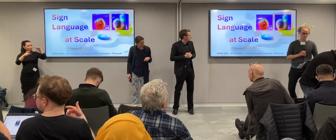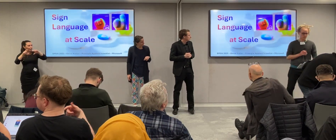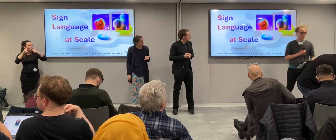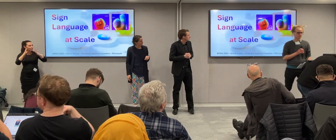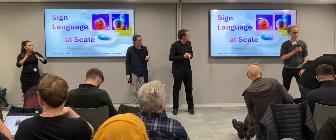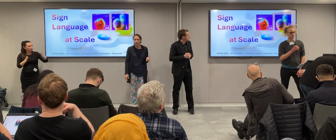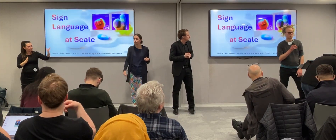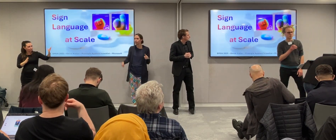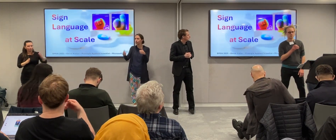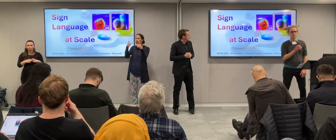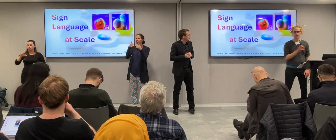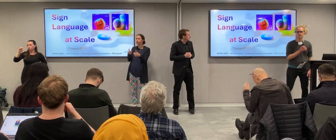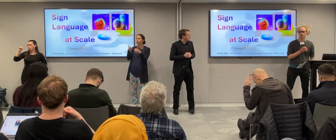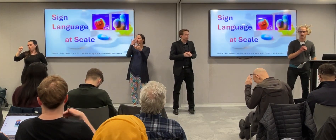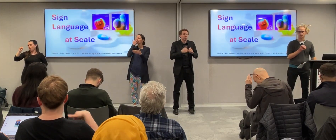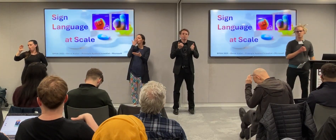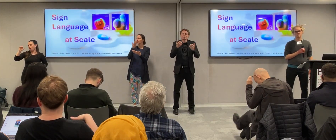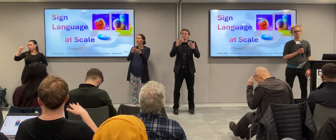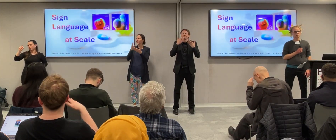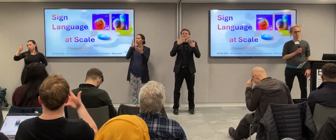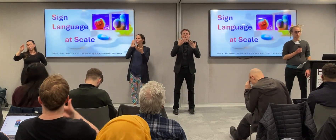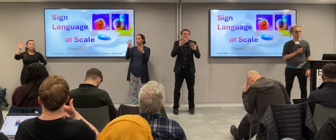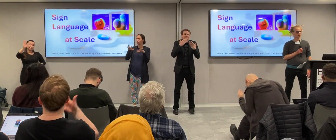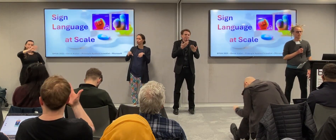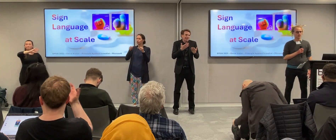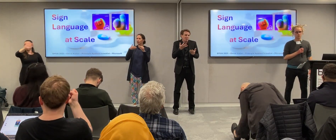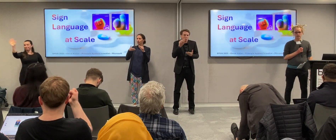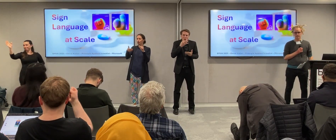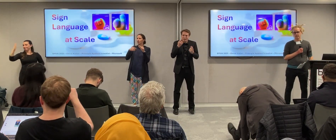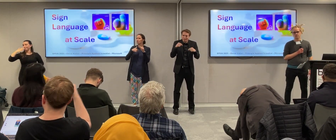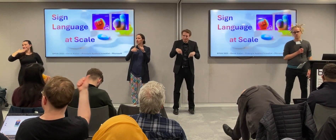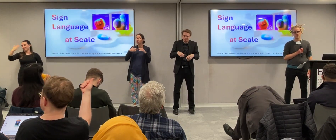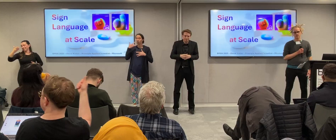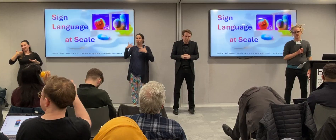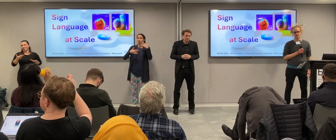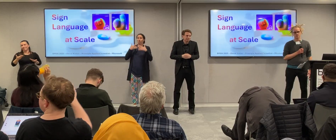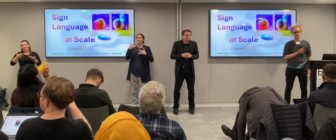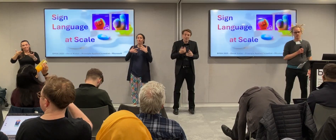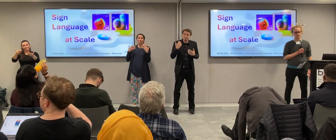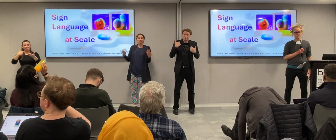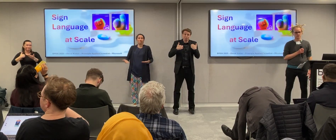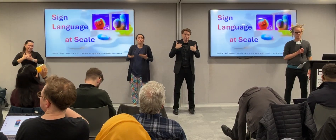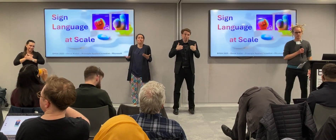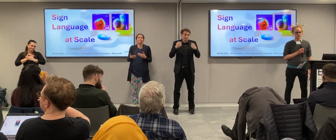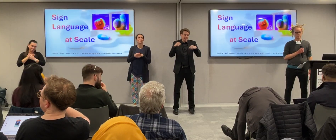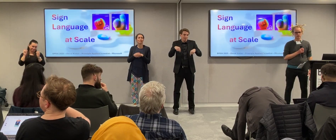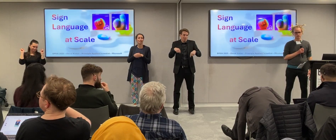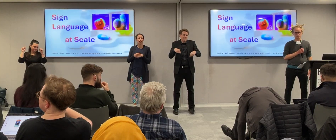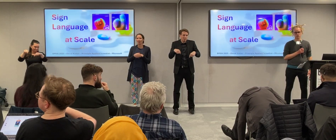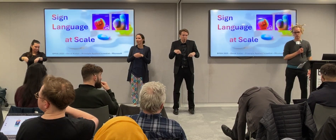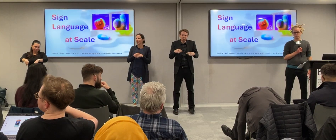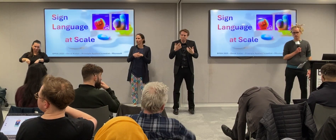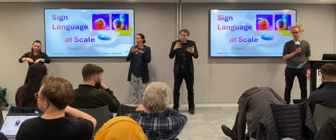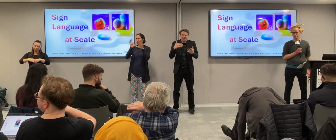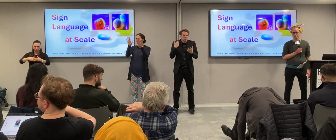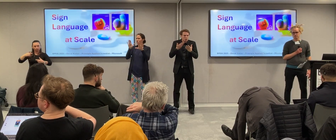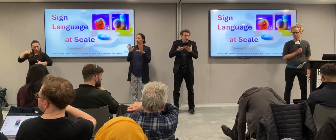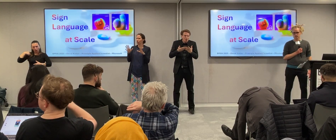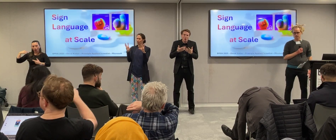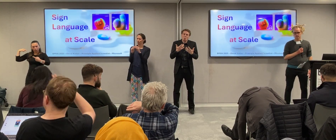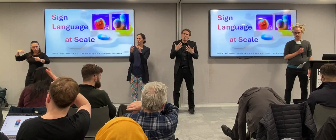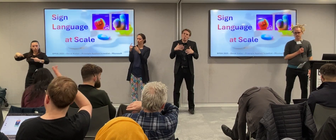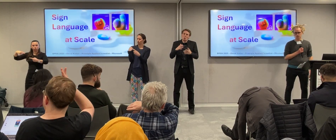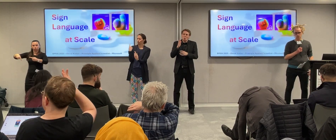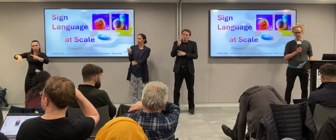Yeah, thanks for having me here. I'm really excited to be here. It's been a great venue so far,